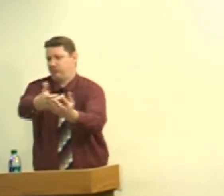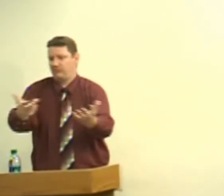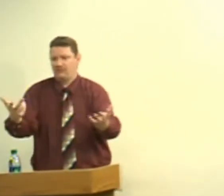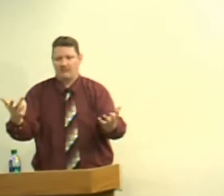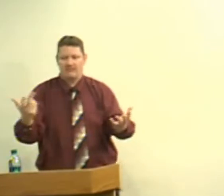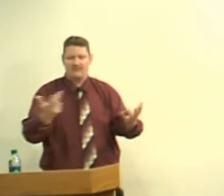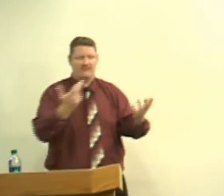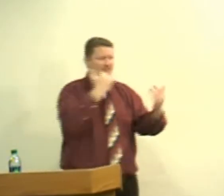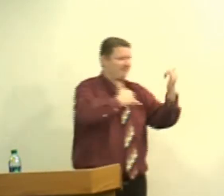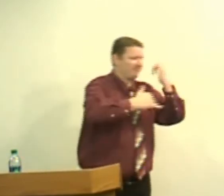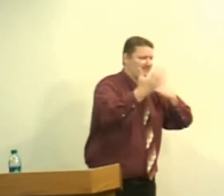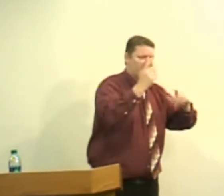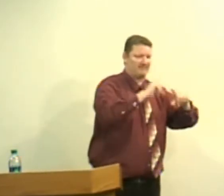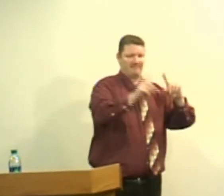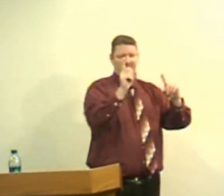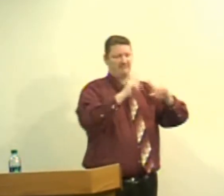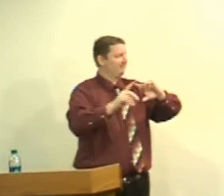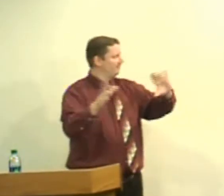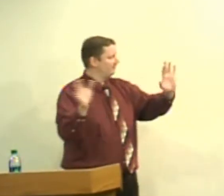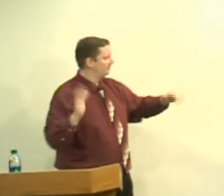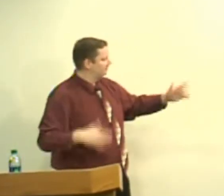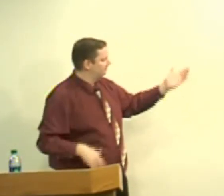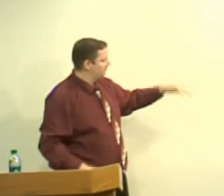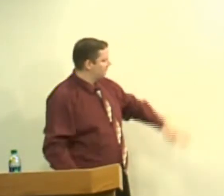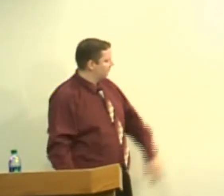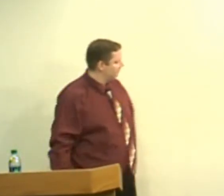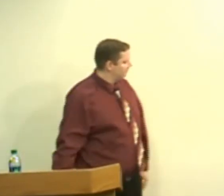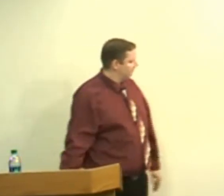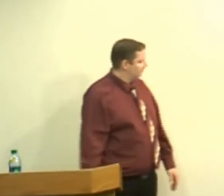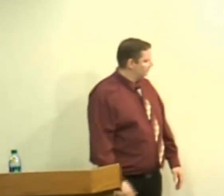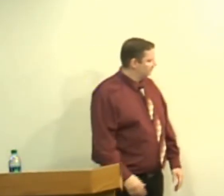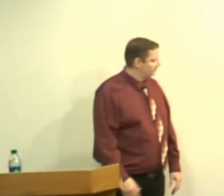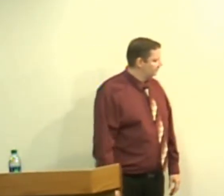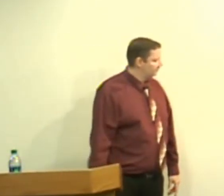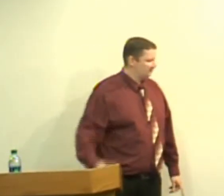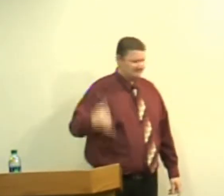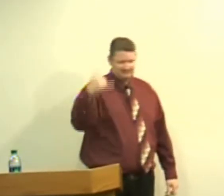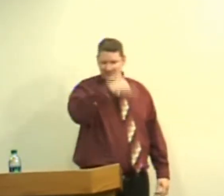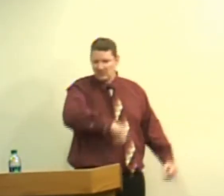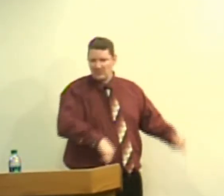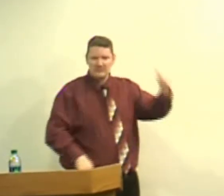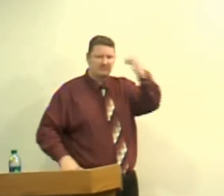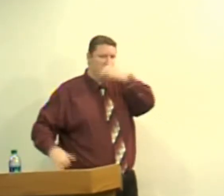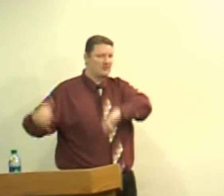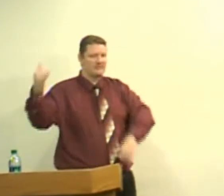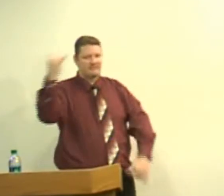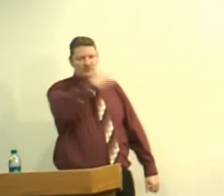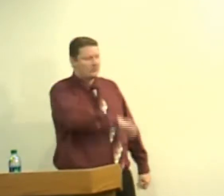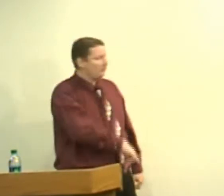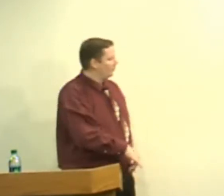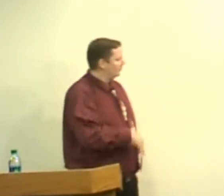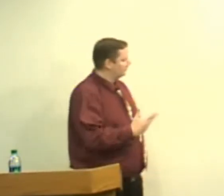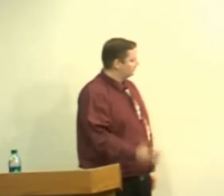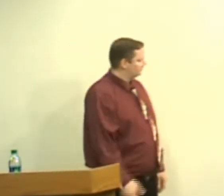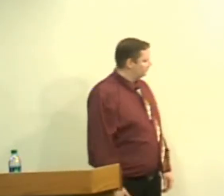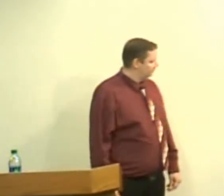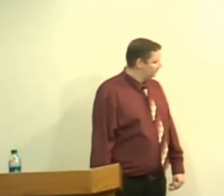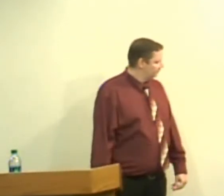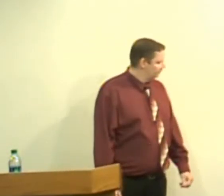I mean, you see it in traffic where people just pull out in front of you. Just speed along at their own pace. And people who are foolish